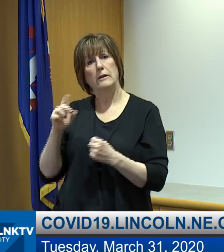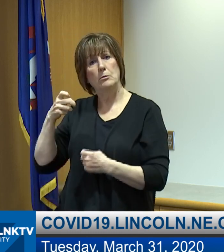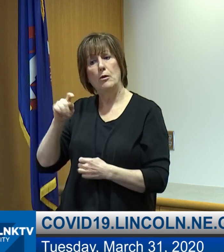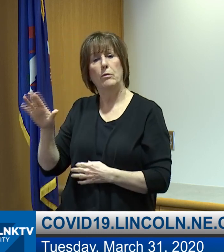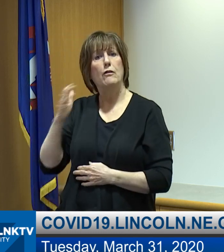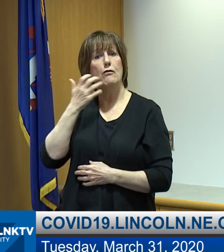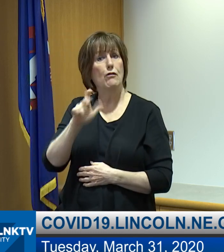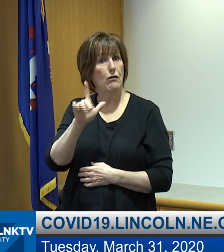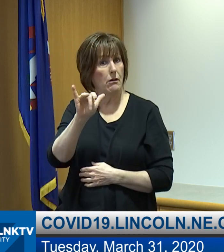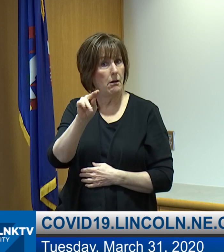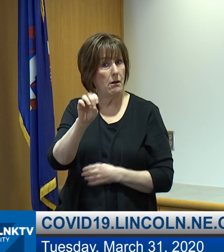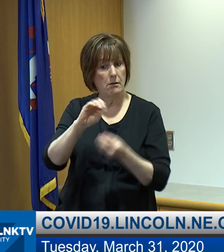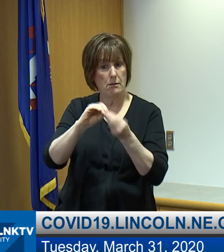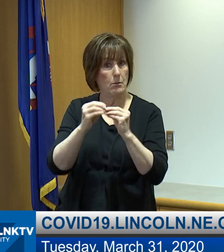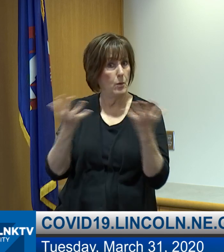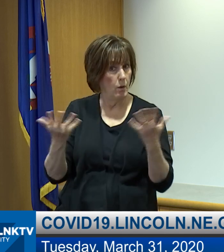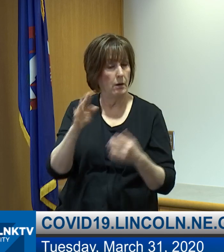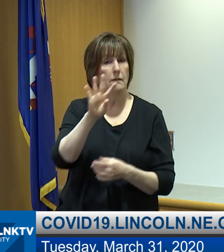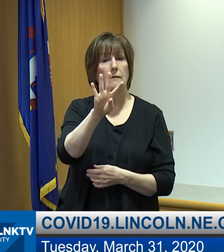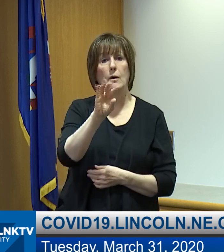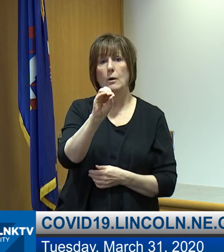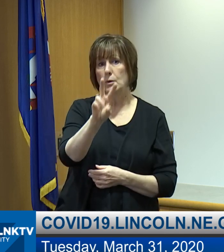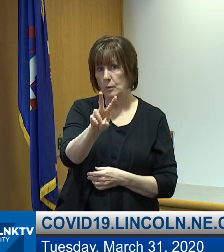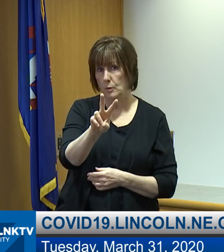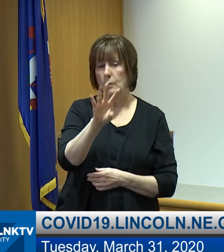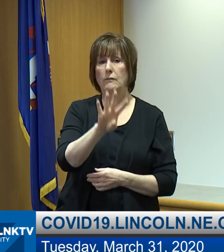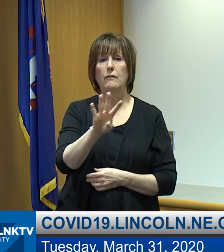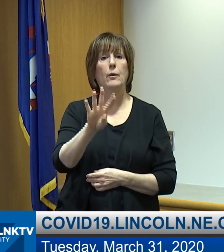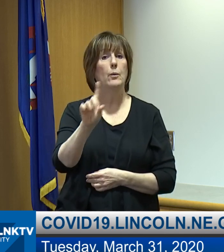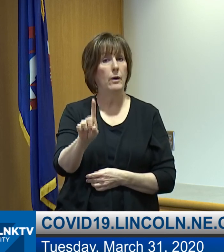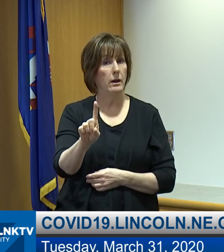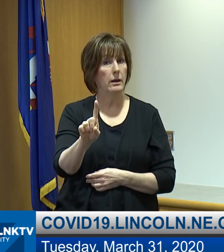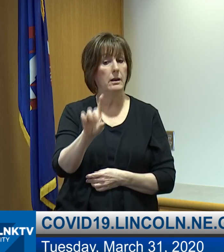specific situations. That hotline number is